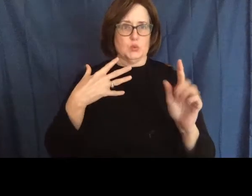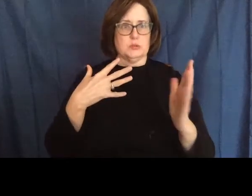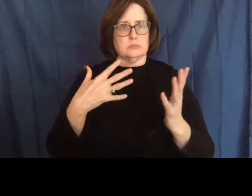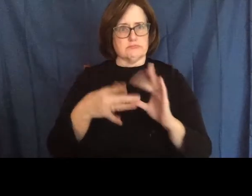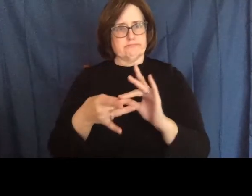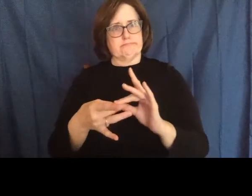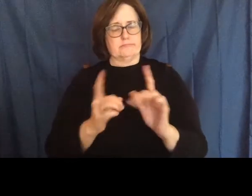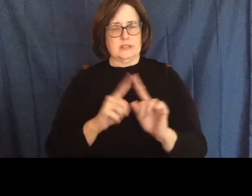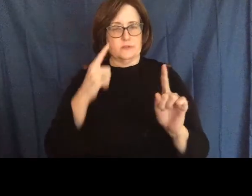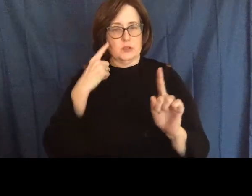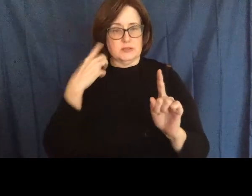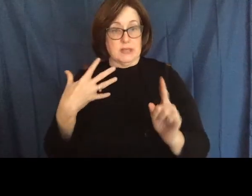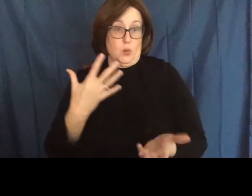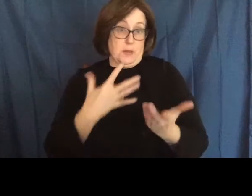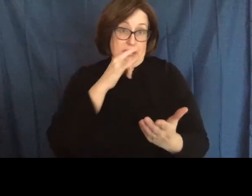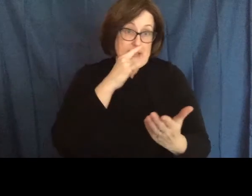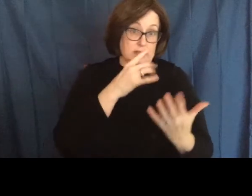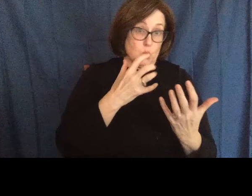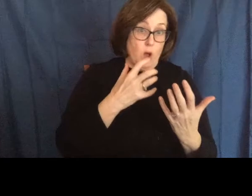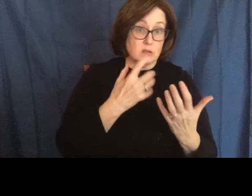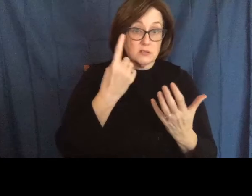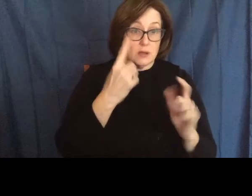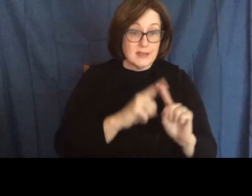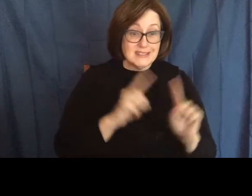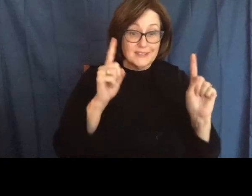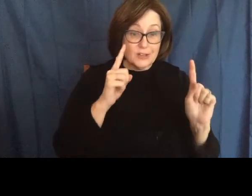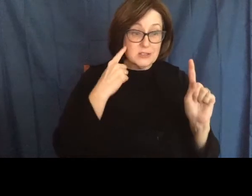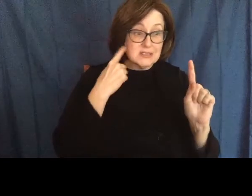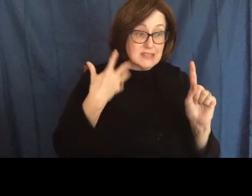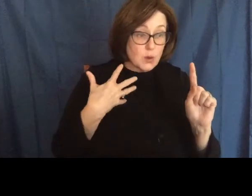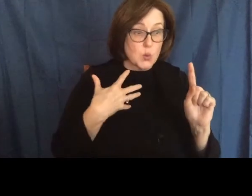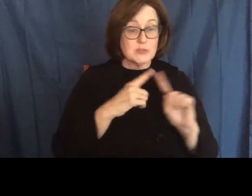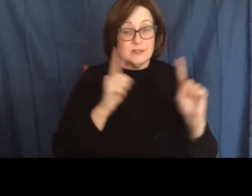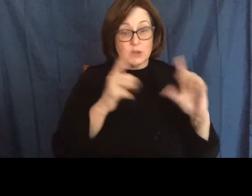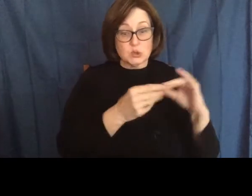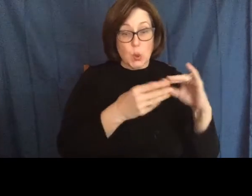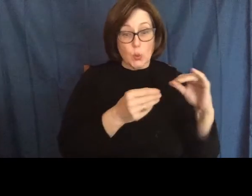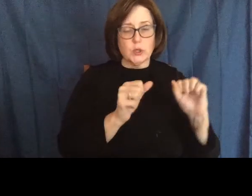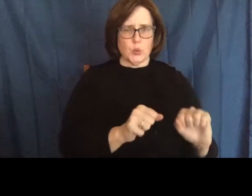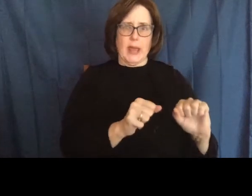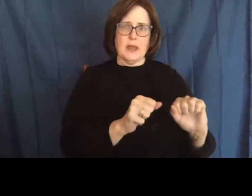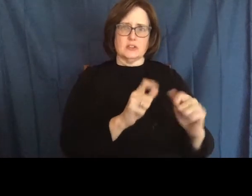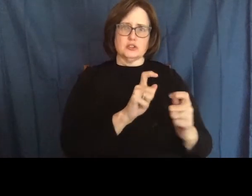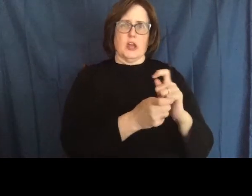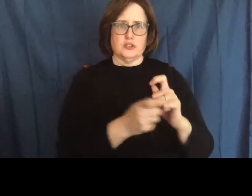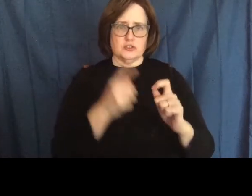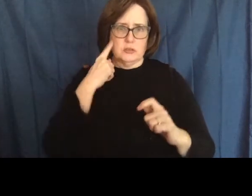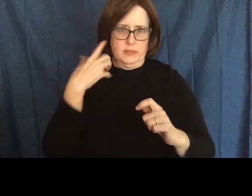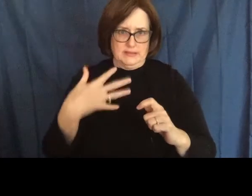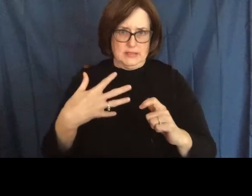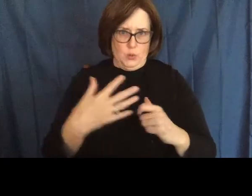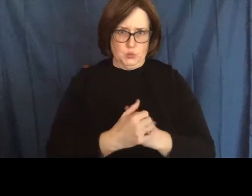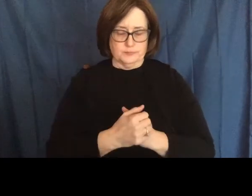maybe listen to a different song or tell a different story can do all of that. It's pretty easy. Because we know a lot